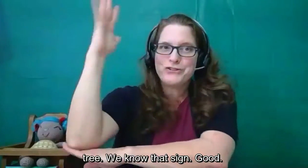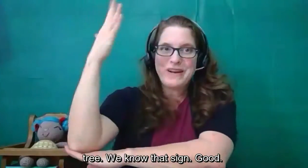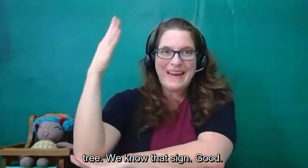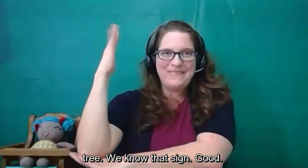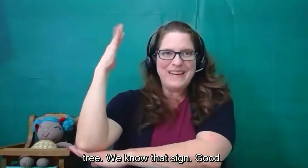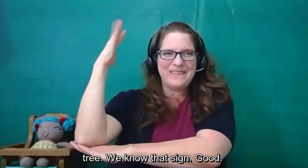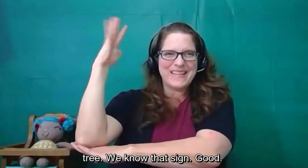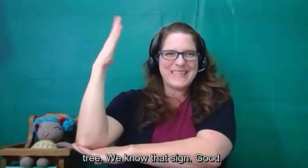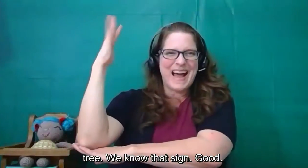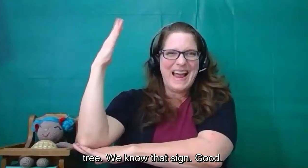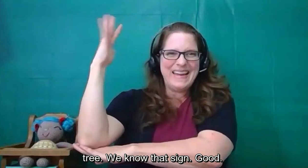tree. We know that sign.